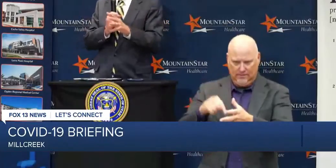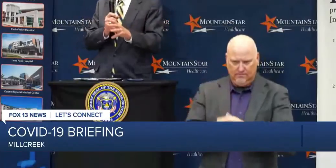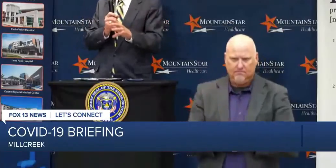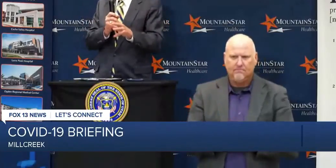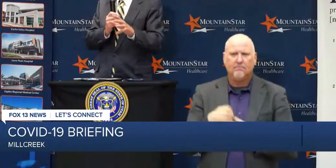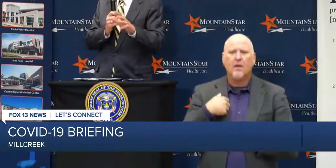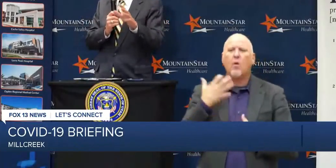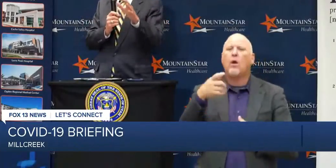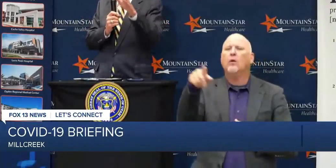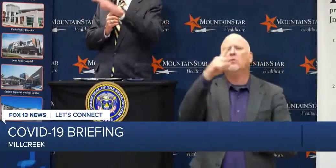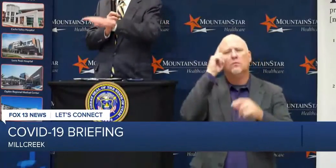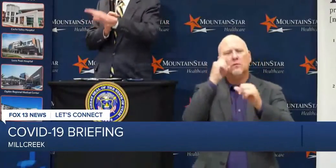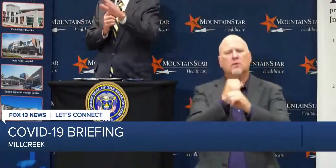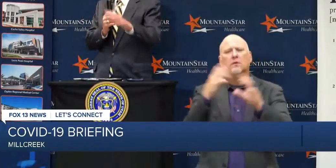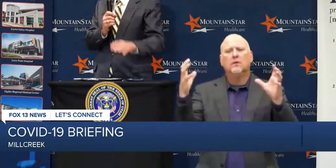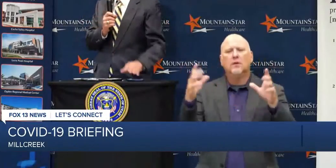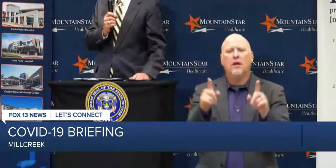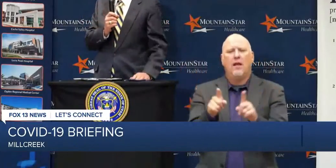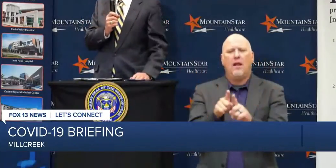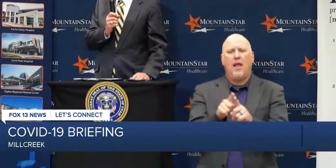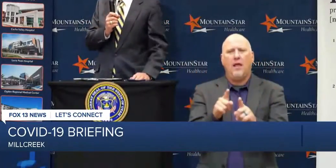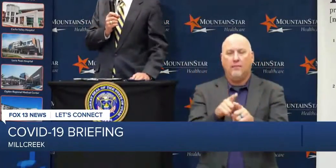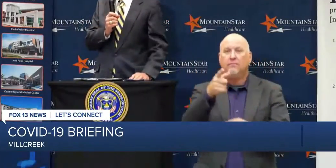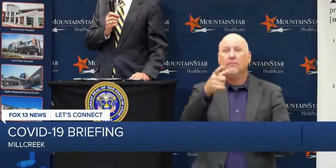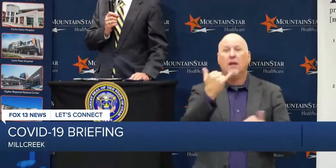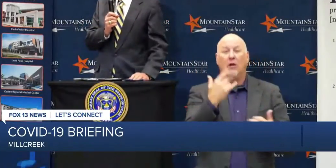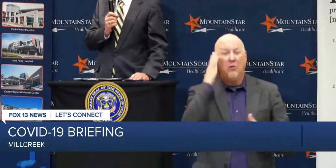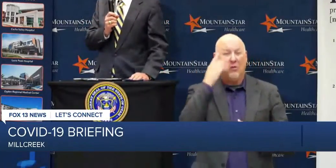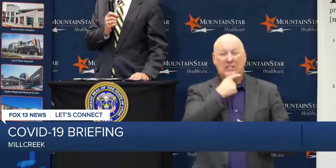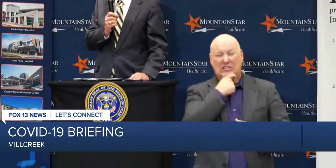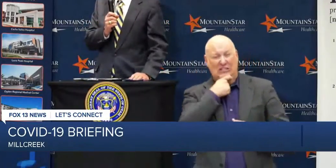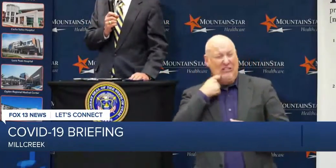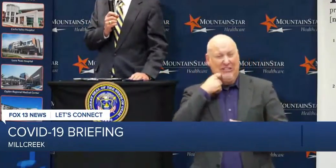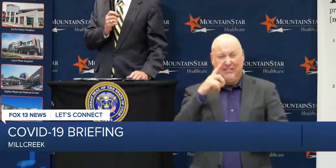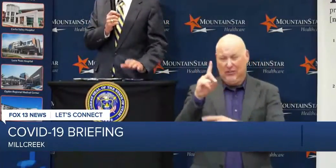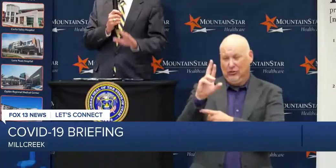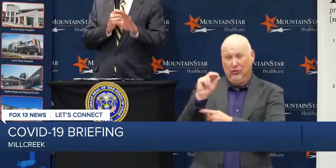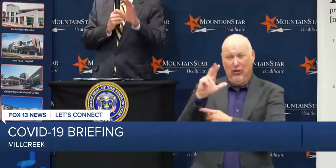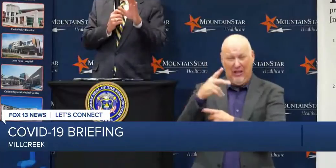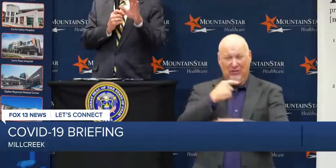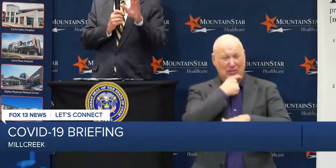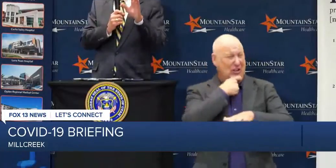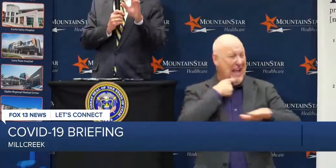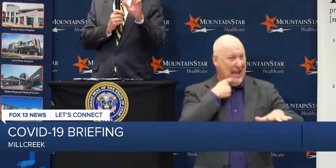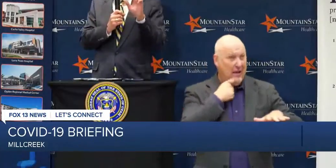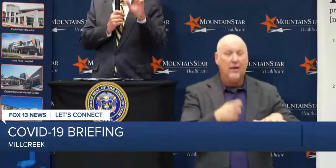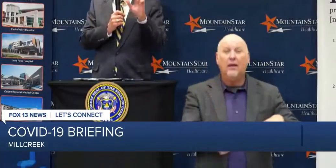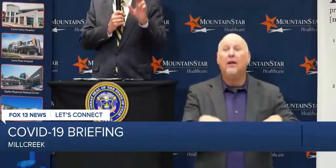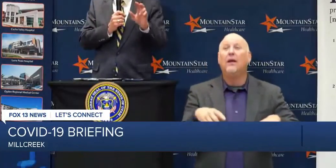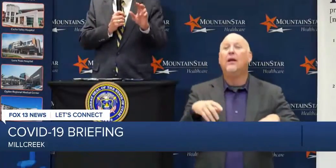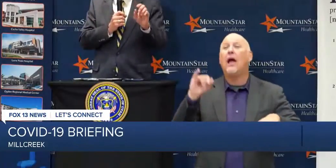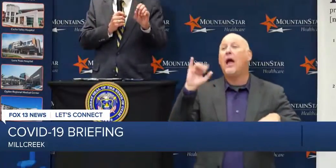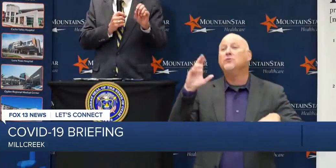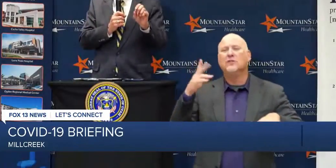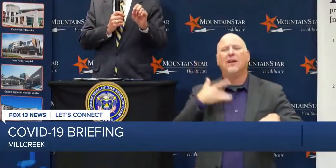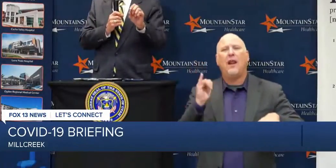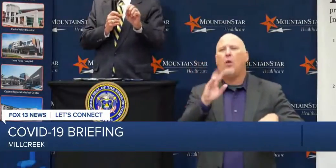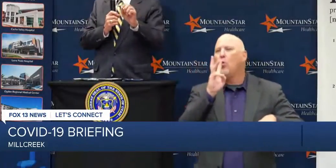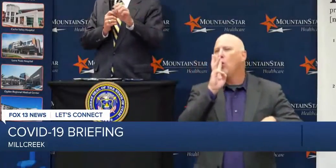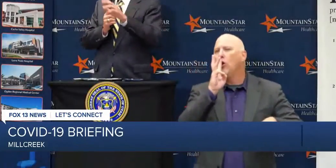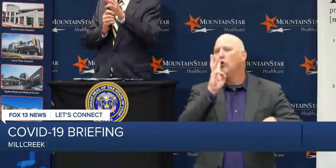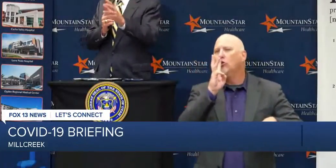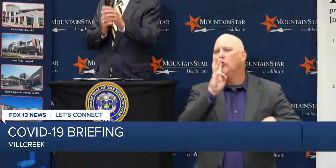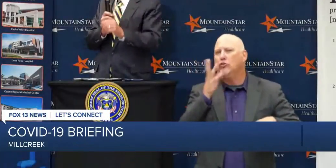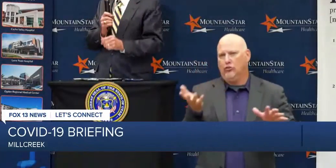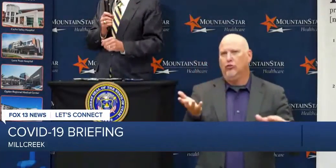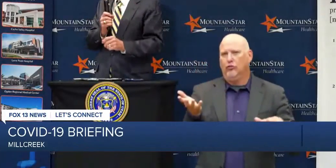traditionally neighboring states for whom we are a regional hospital center. But they are limited,